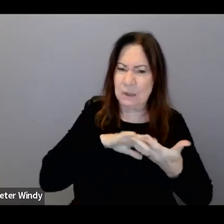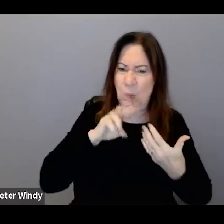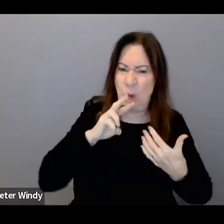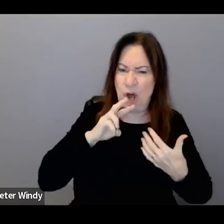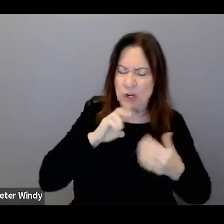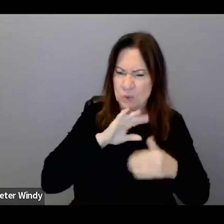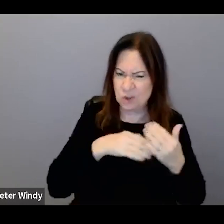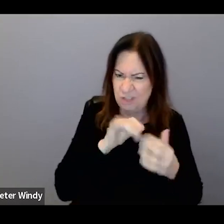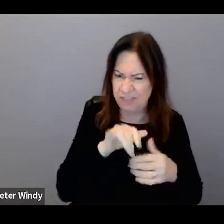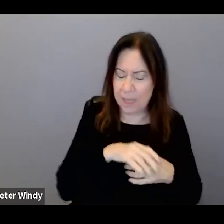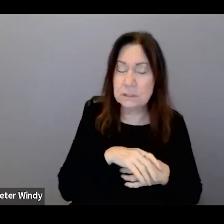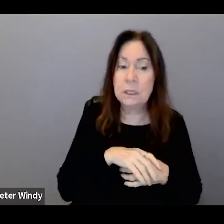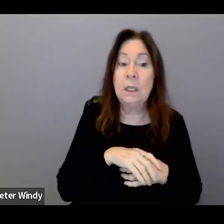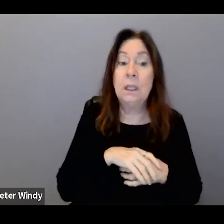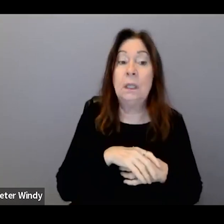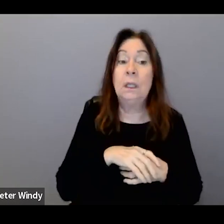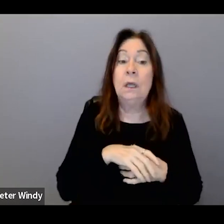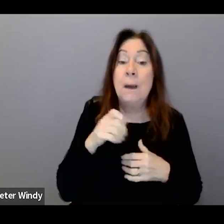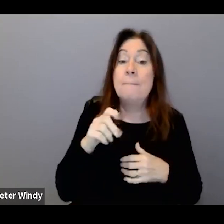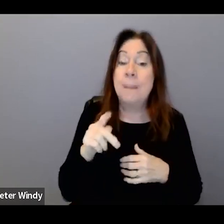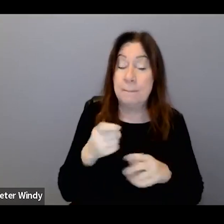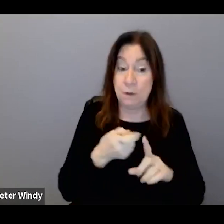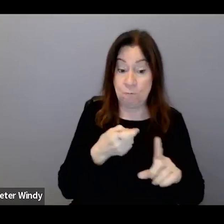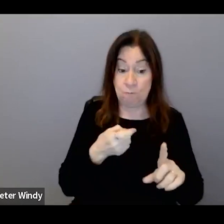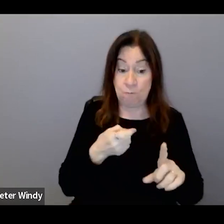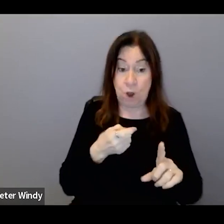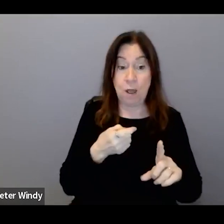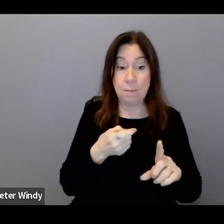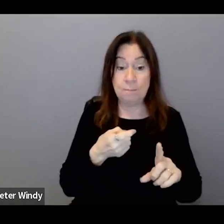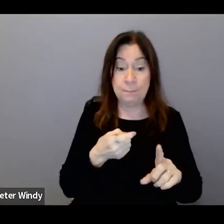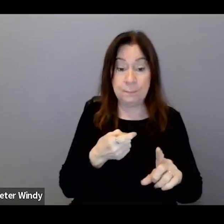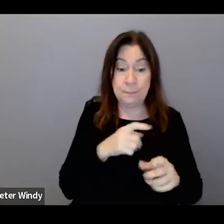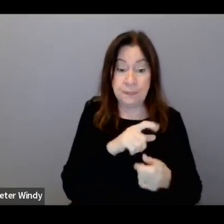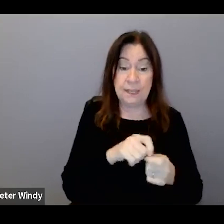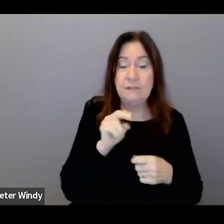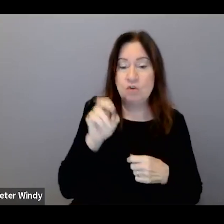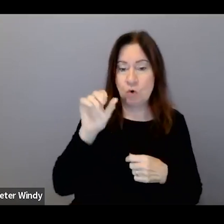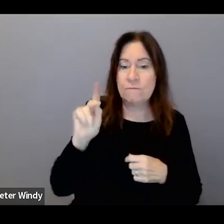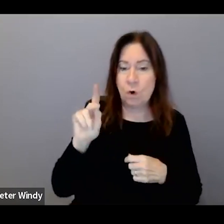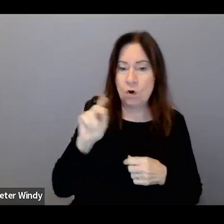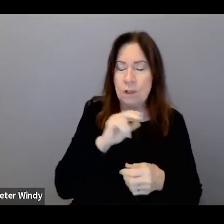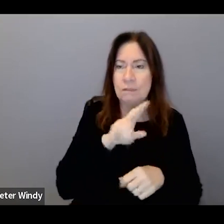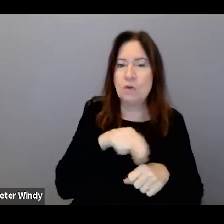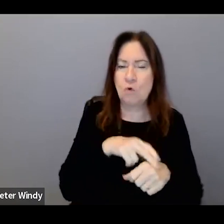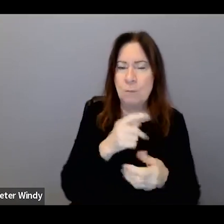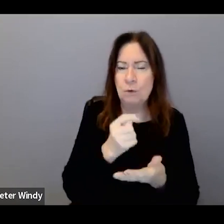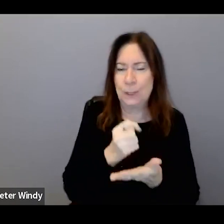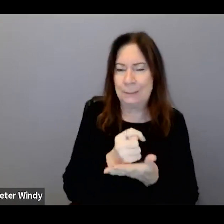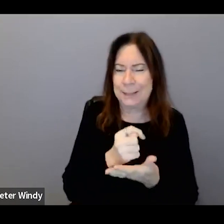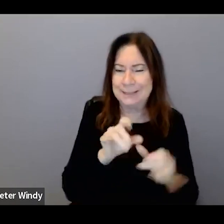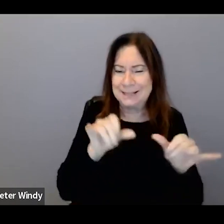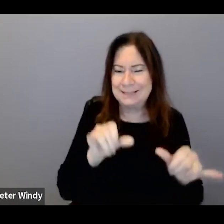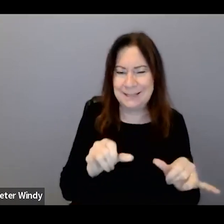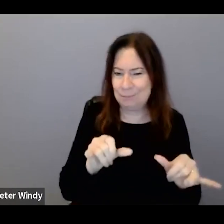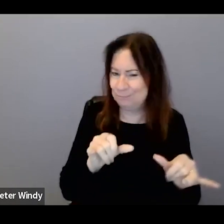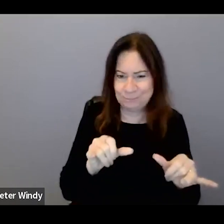of that. Where we pump that raw water from is in a different location at North Fork than our normal treatment systems, obviously. And